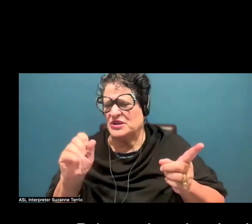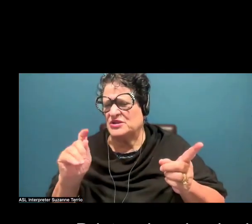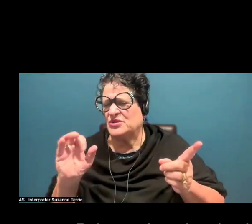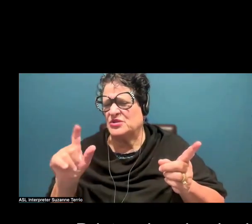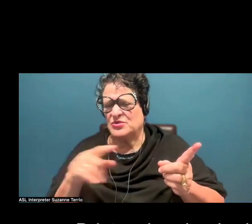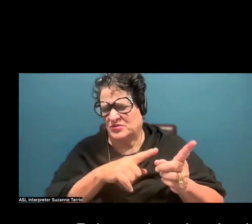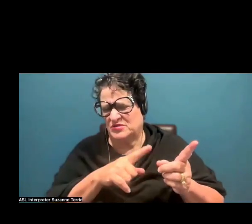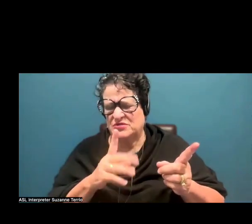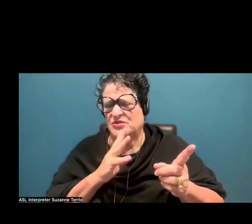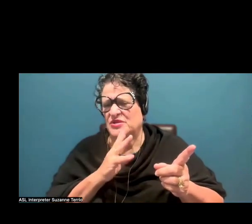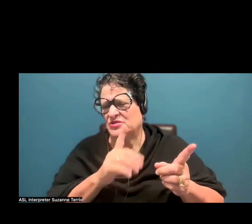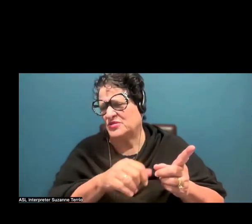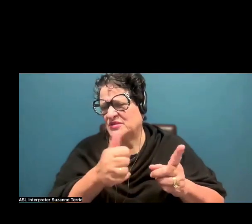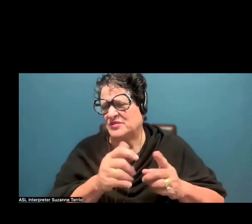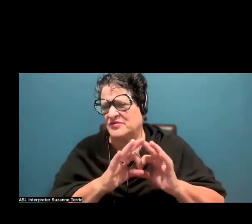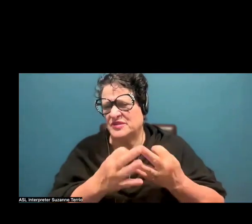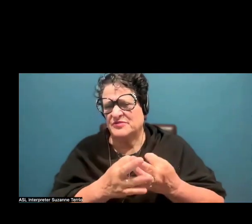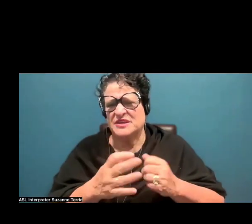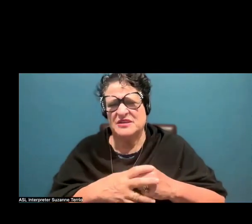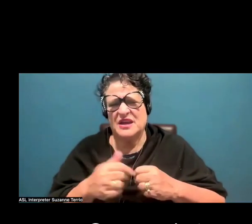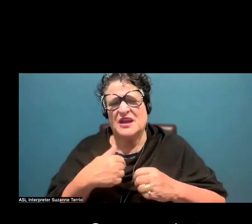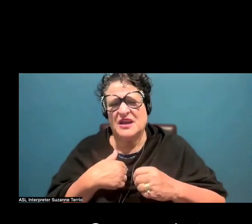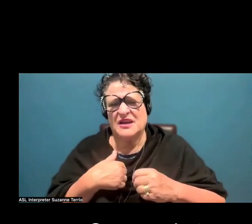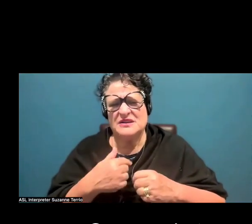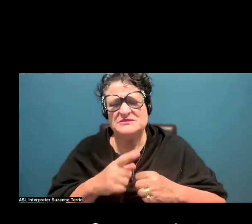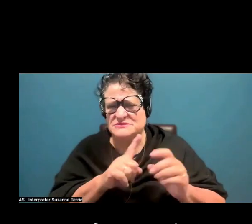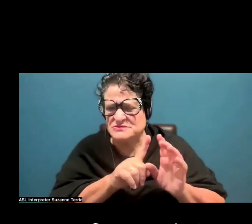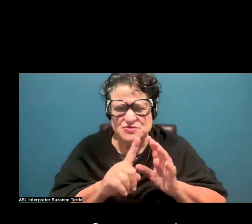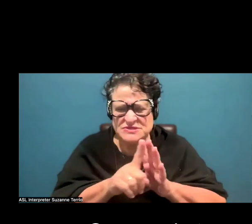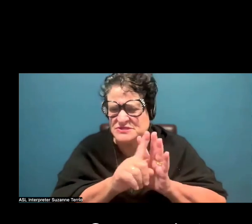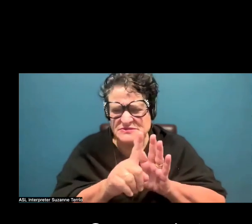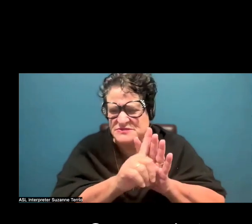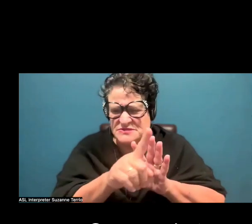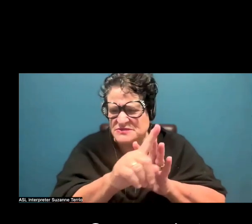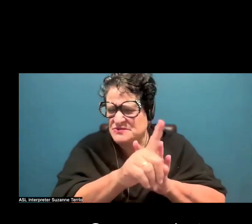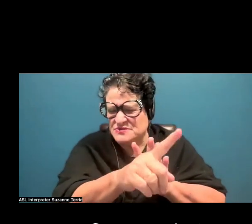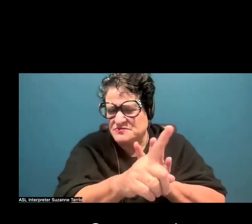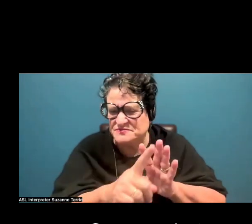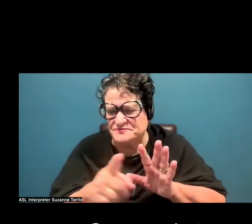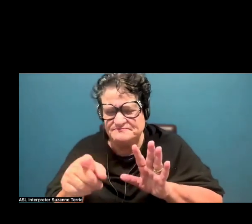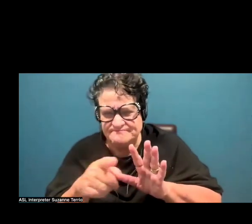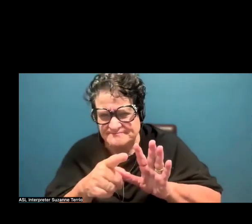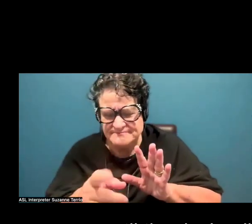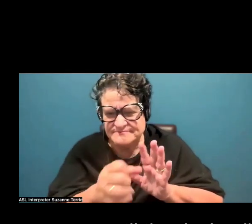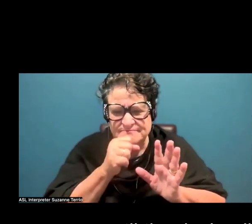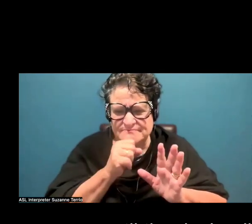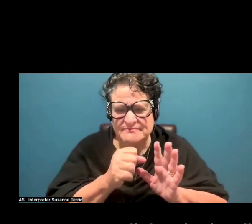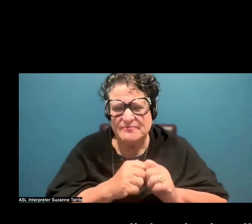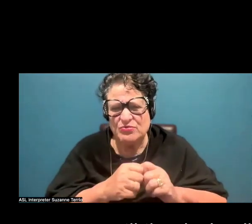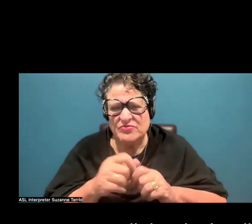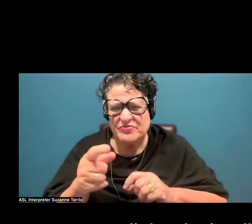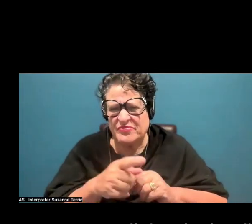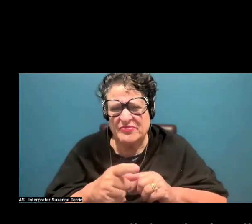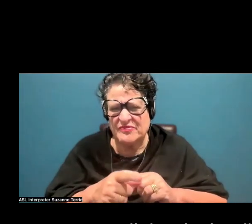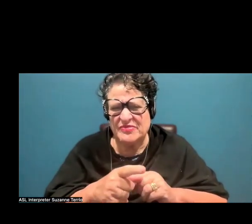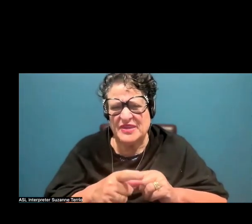to the Gales, giving me a path past her. I take it, squeeze between two Bristow family friends and in front of the microphone until the deck rail is